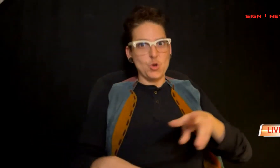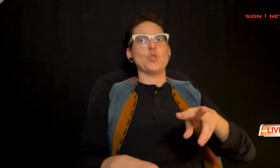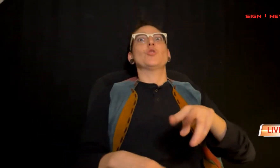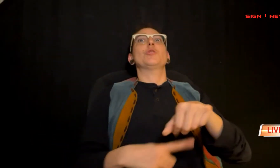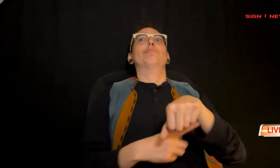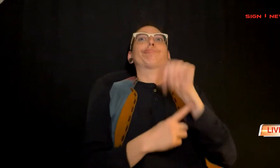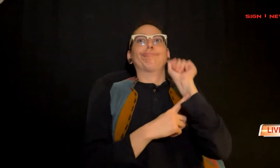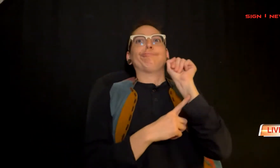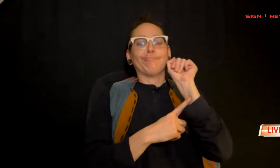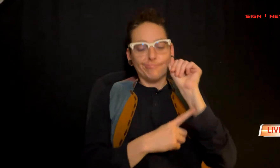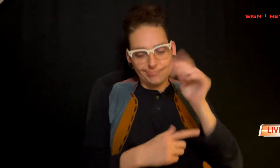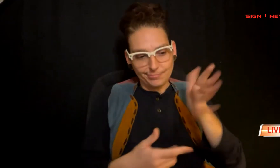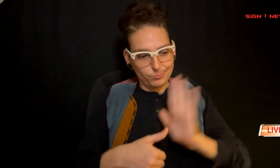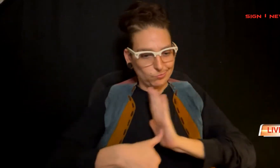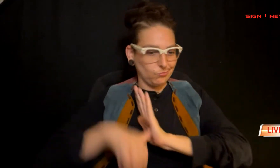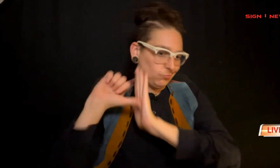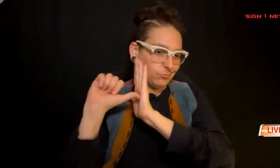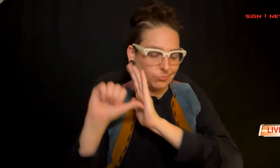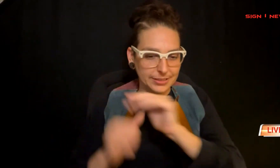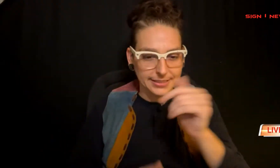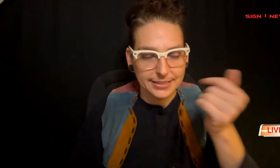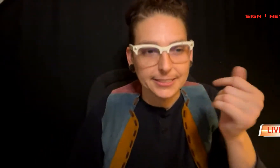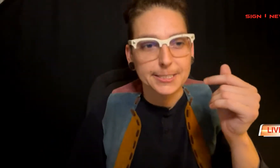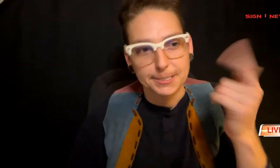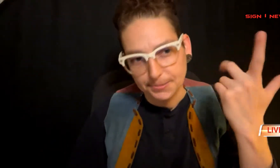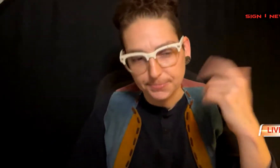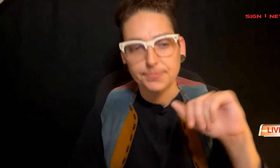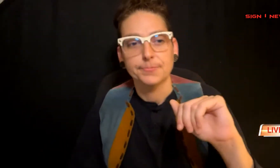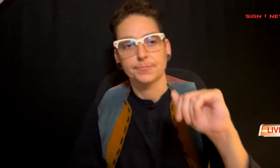Remember the opening of the movie? She had that big opening scene.